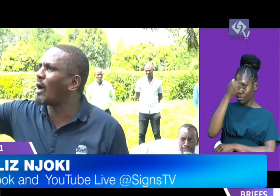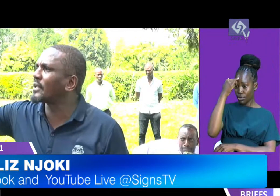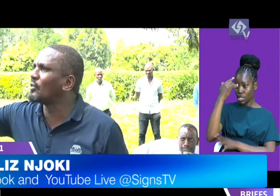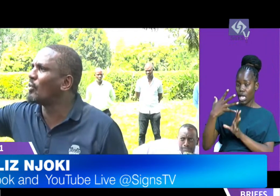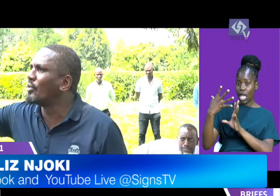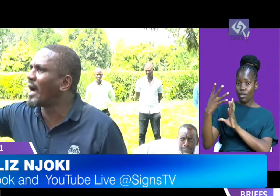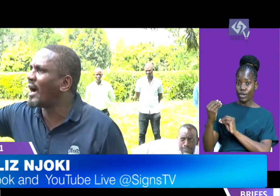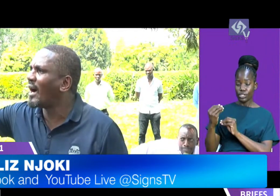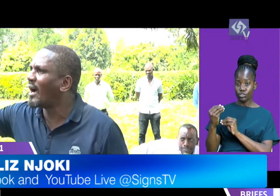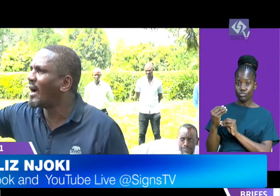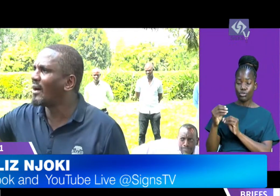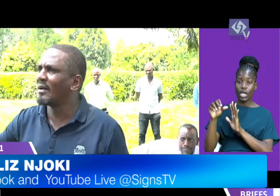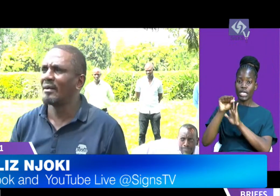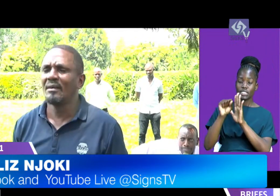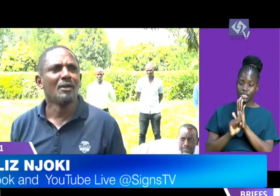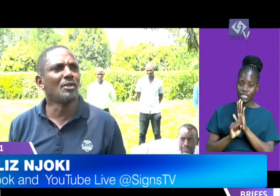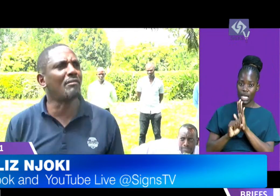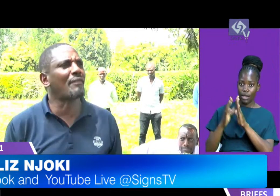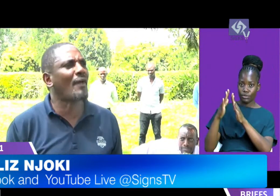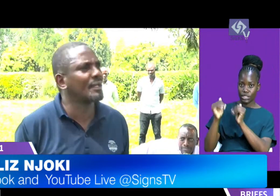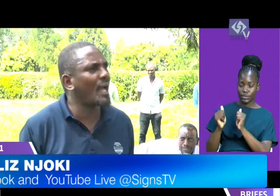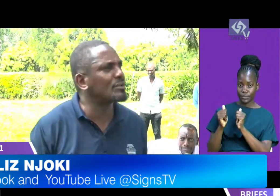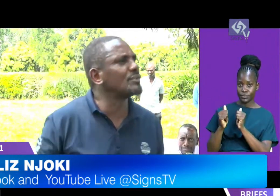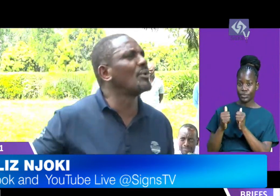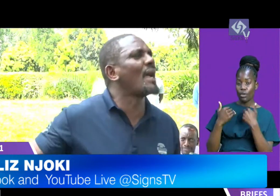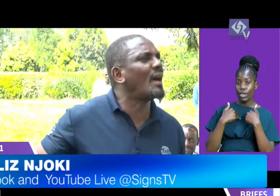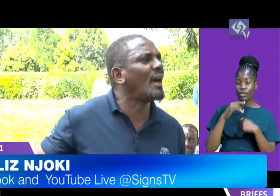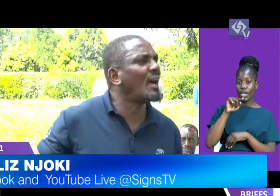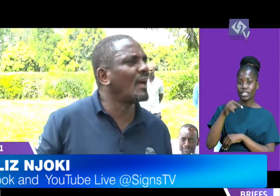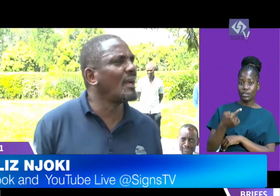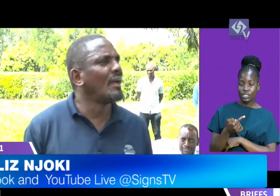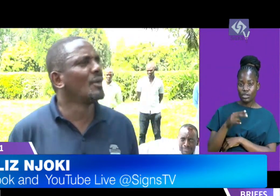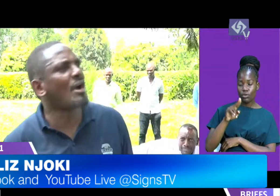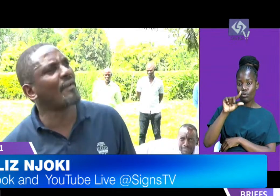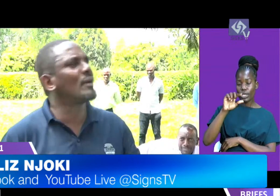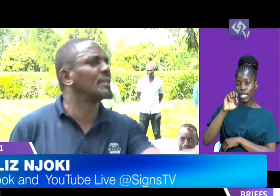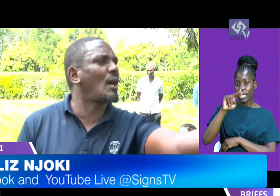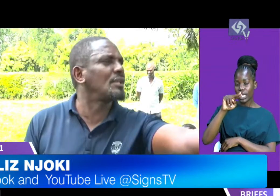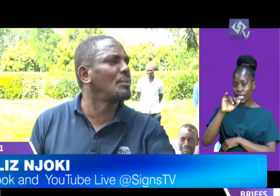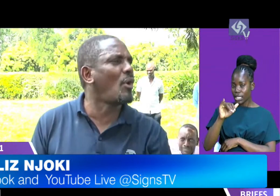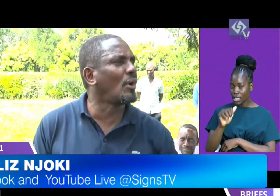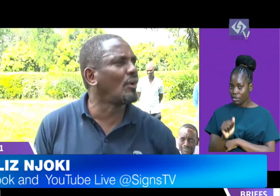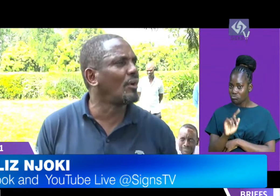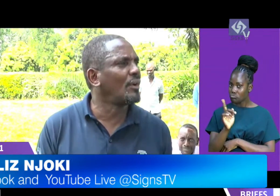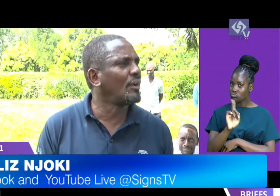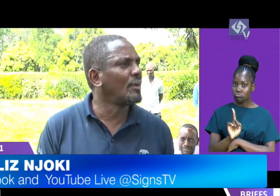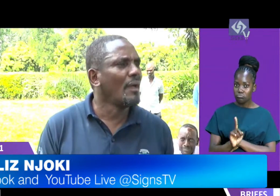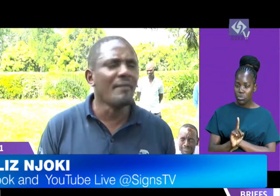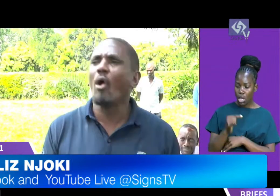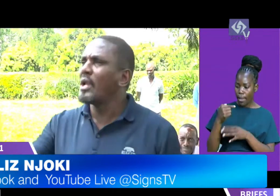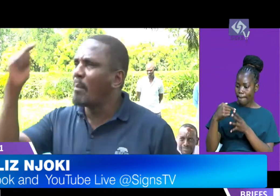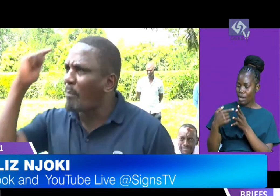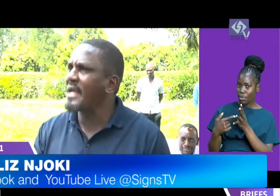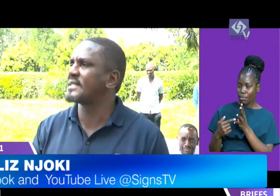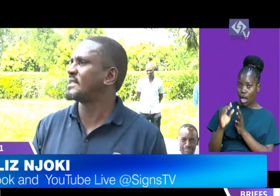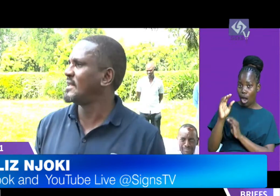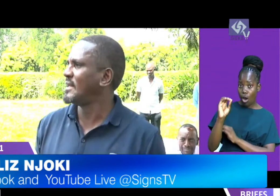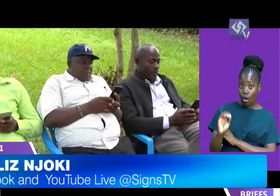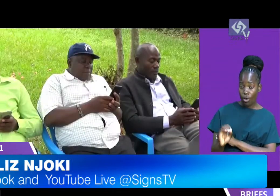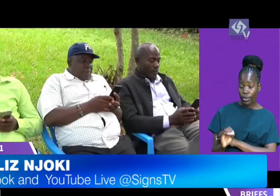houses in Ugunja? Do you have 1,000 houses in Ugenya? Do you have 1,000 houses in Bondo? The only place